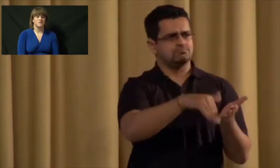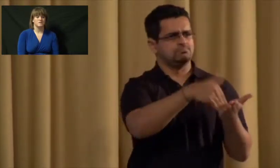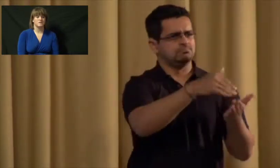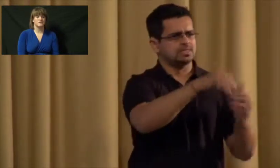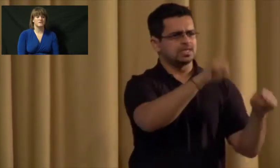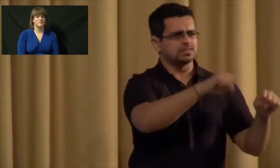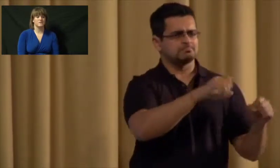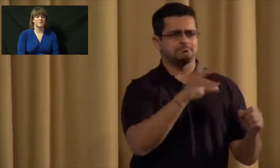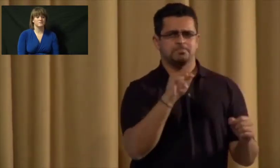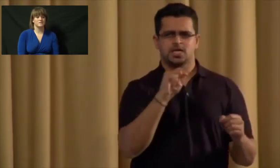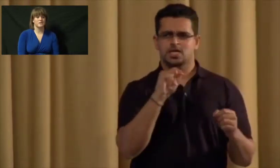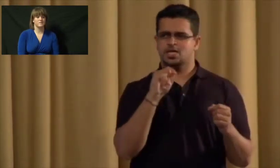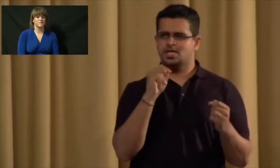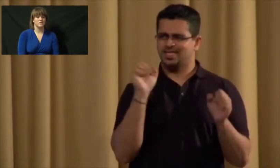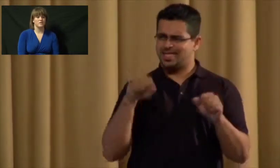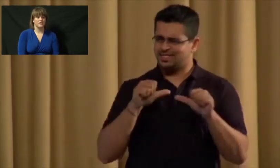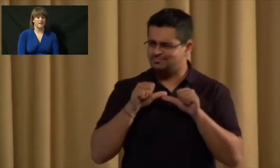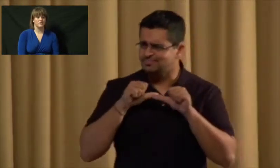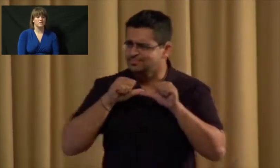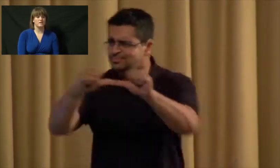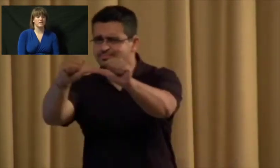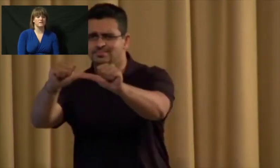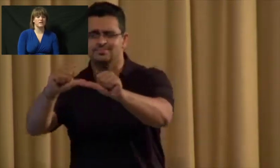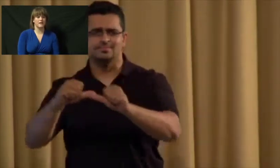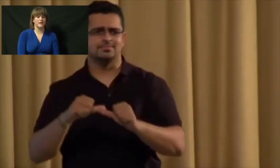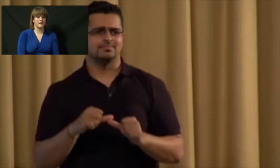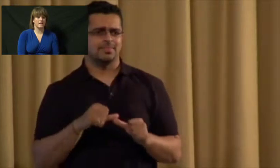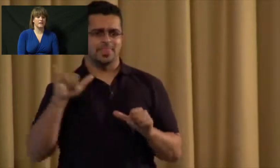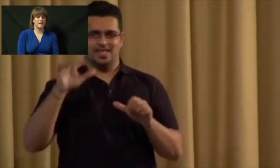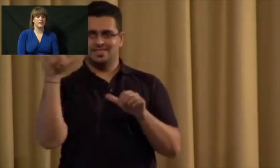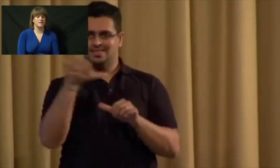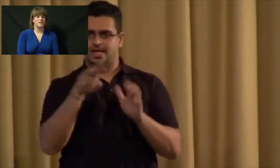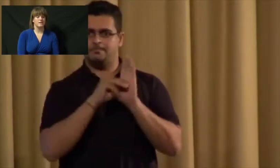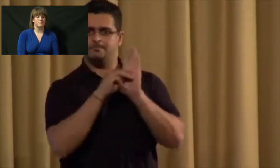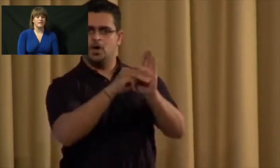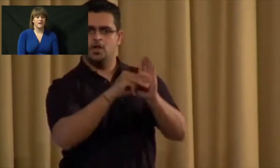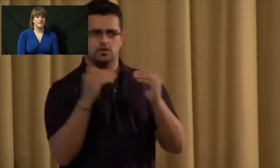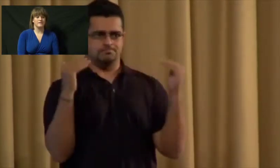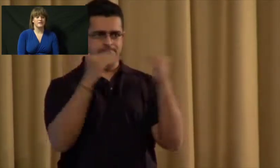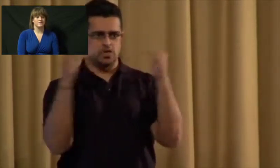So sometimes I have to question myself, can I do this again and again? But I continue.